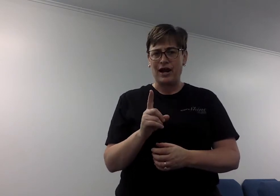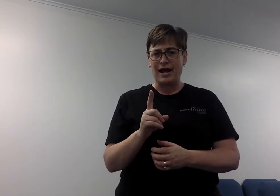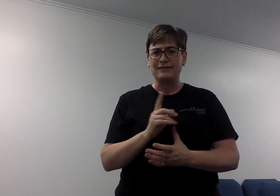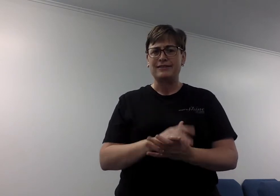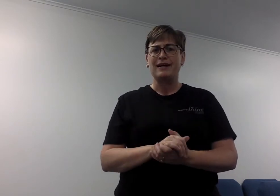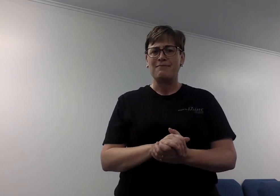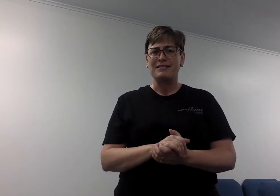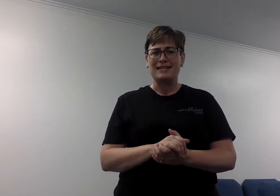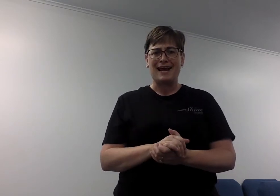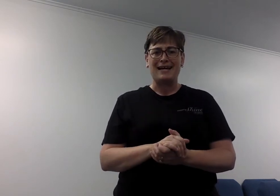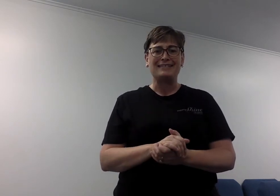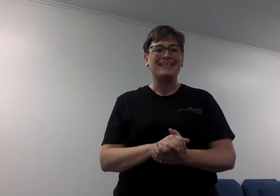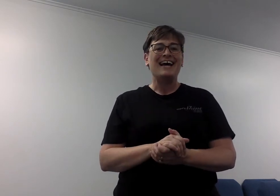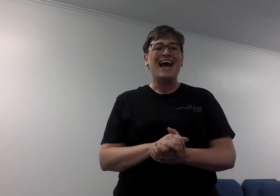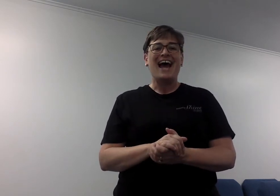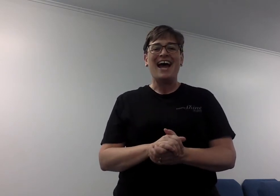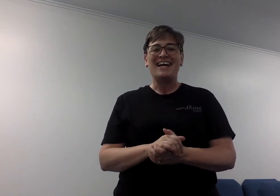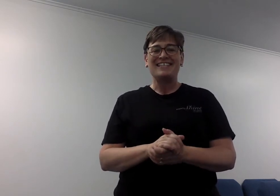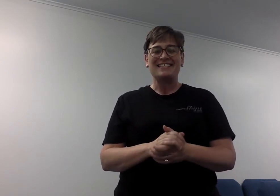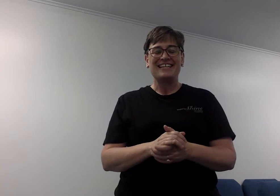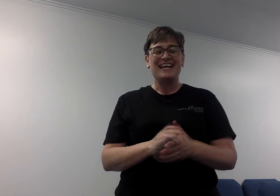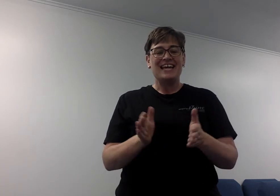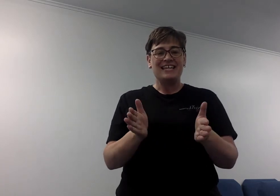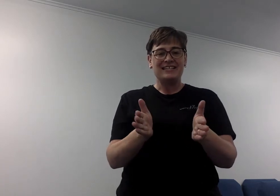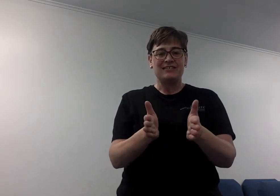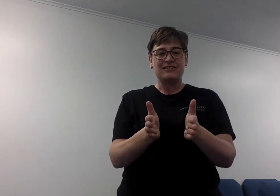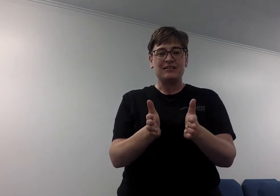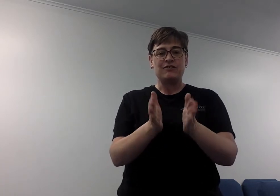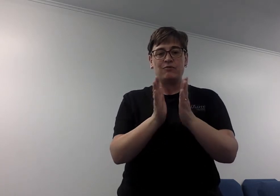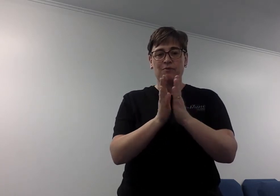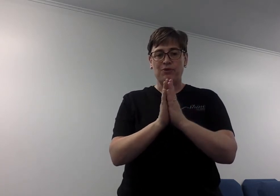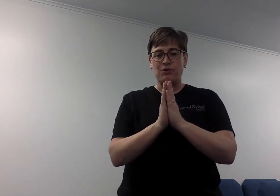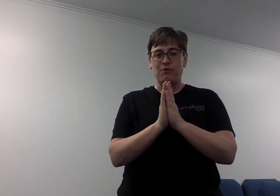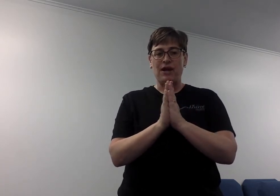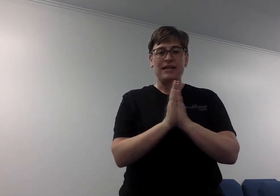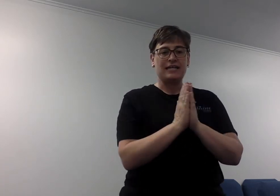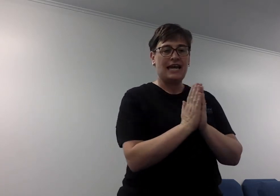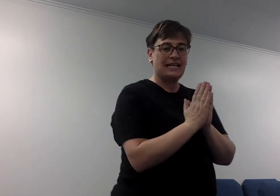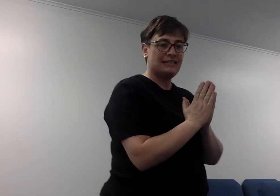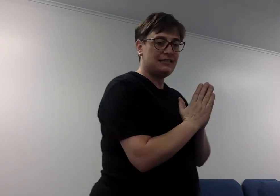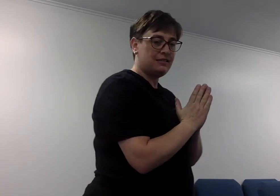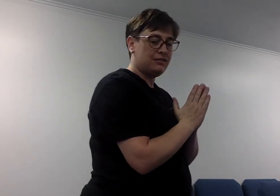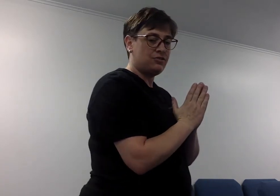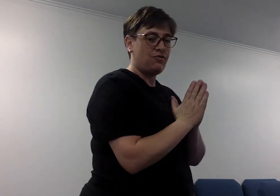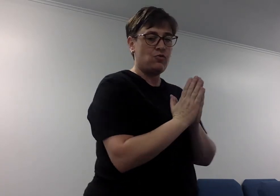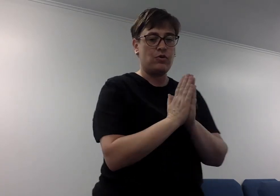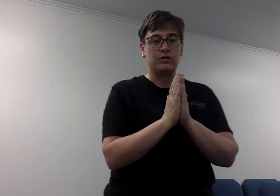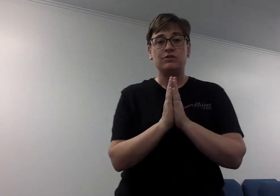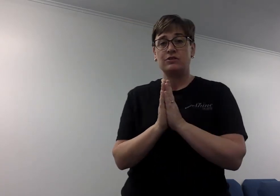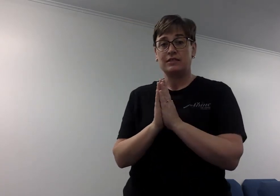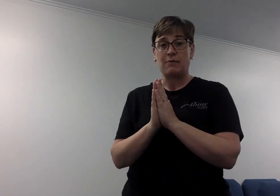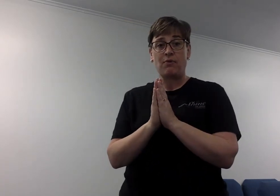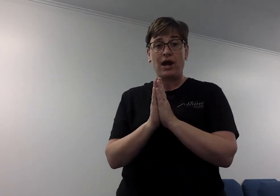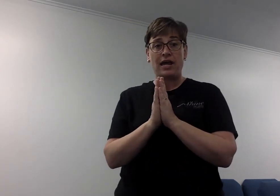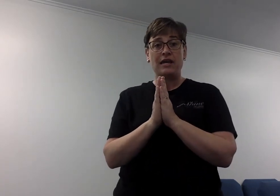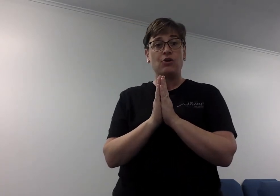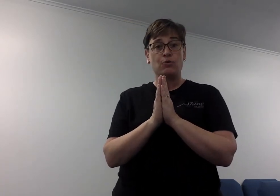ask. I missed ask. Ask is, you remember your praying hands. So if you want to say pray or